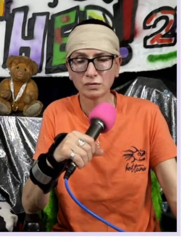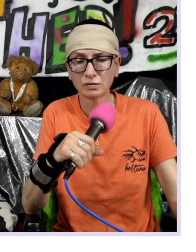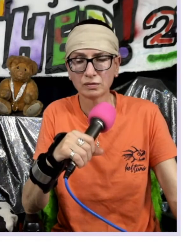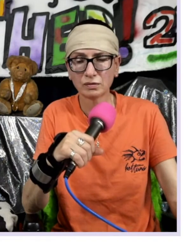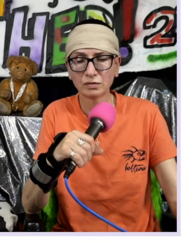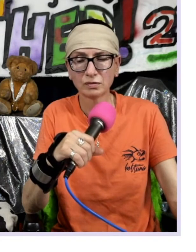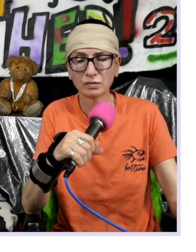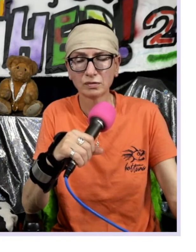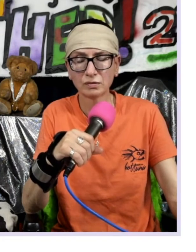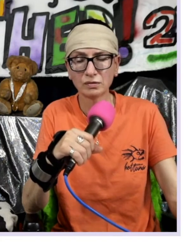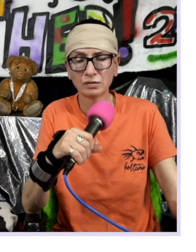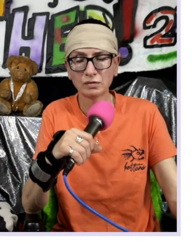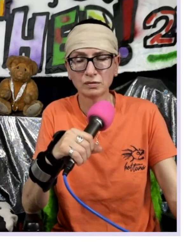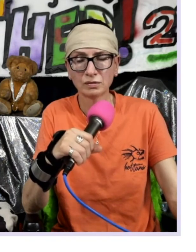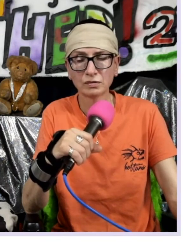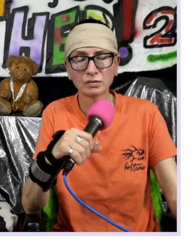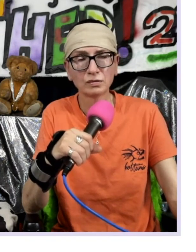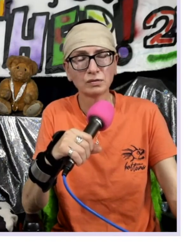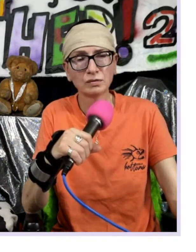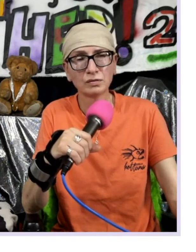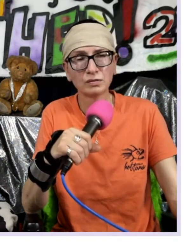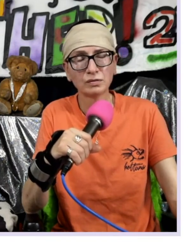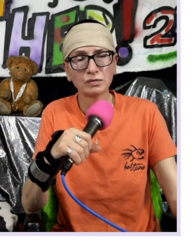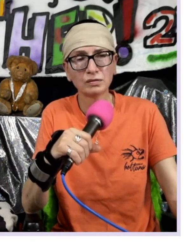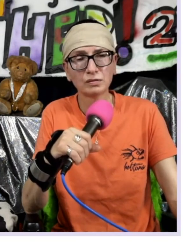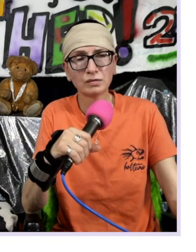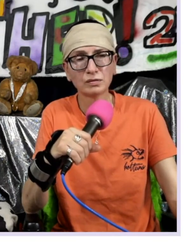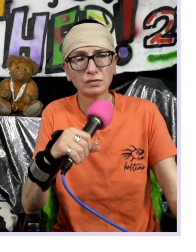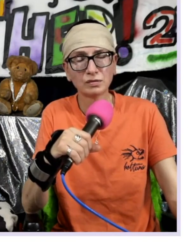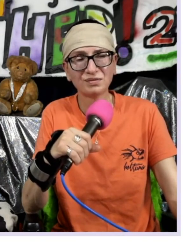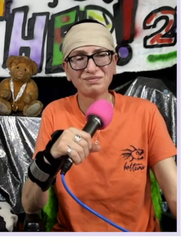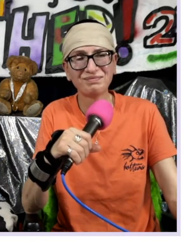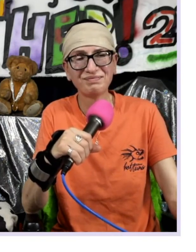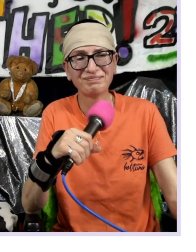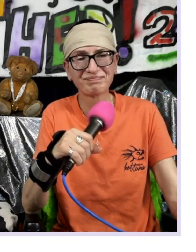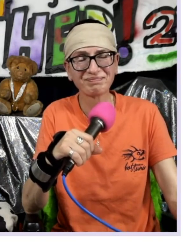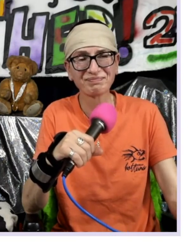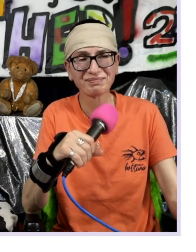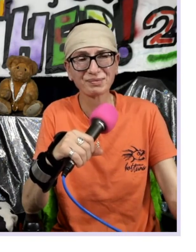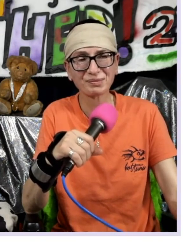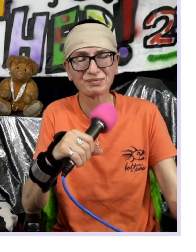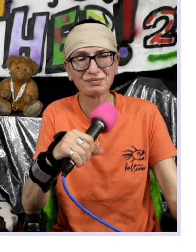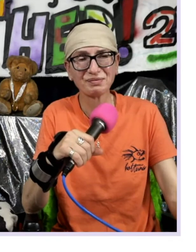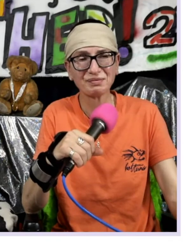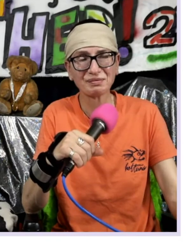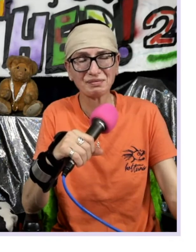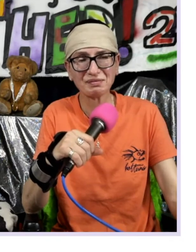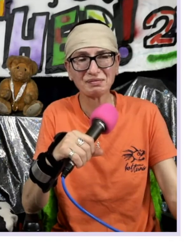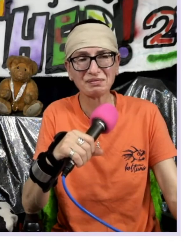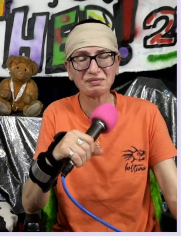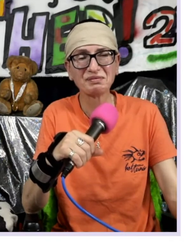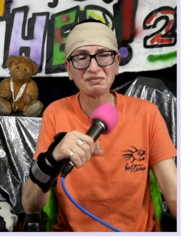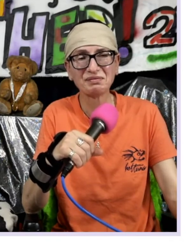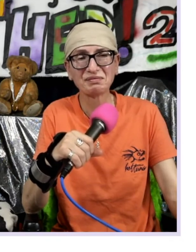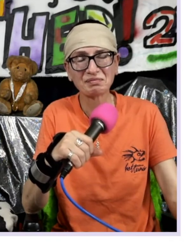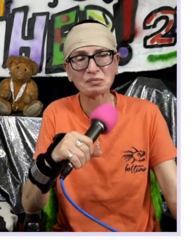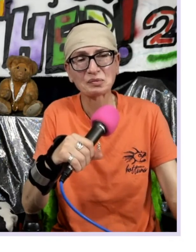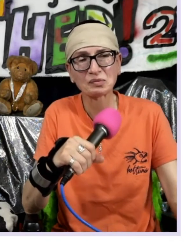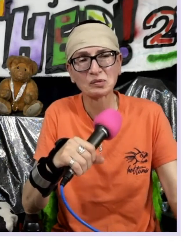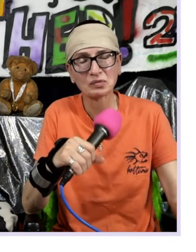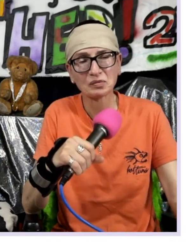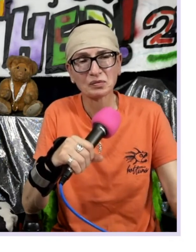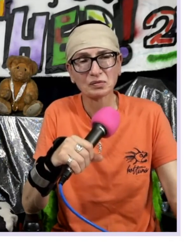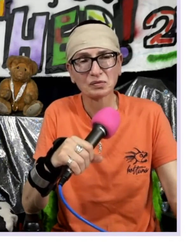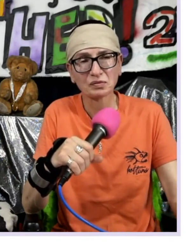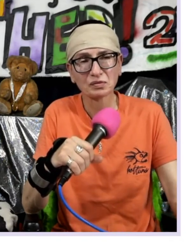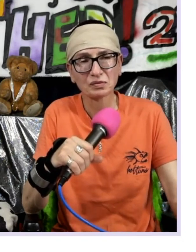style, but you don't have to actually kind of do anything for it. You don't need to know how to mix on the paint. You can just select your color,